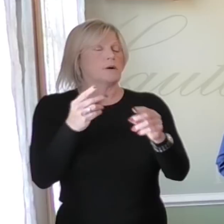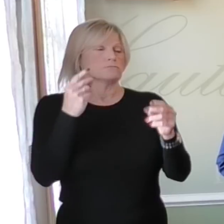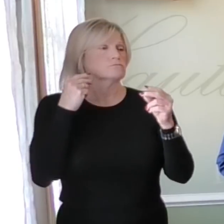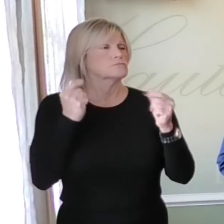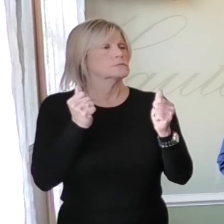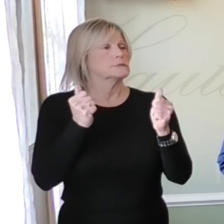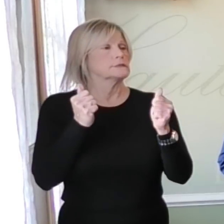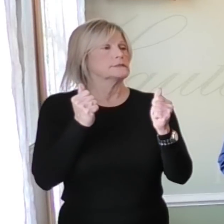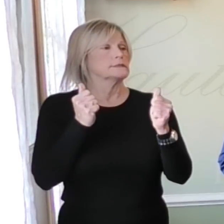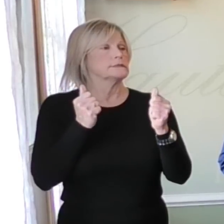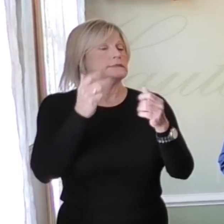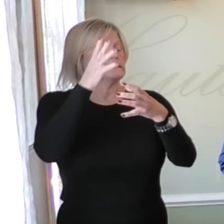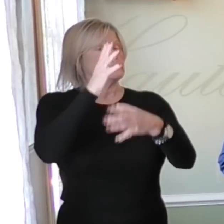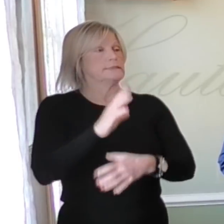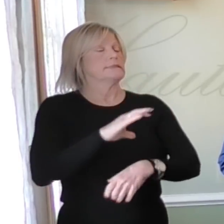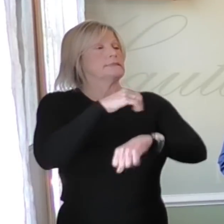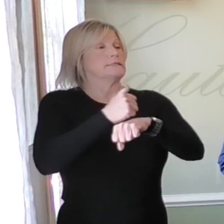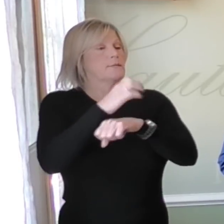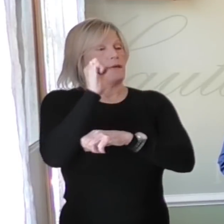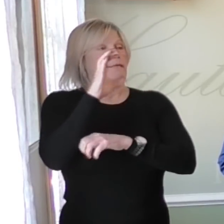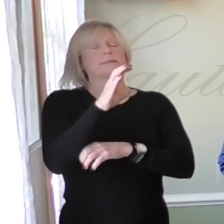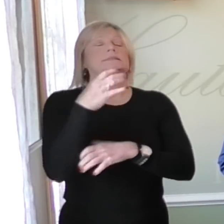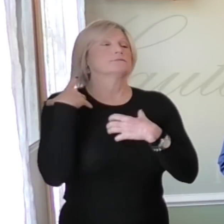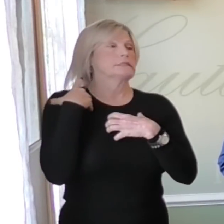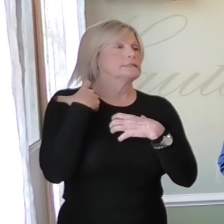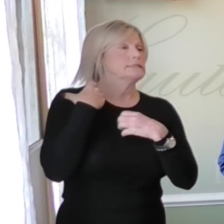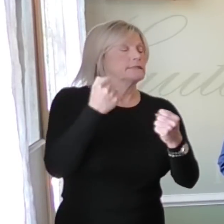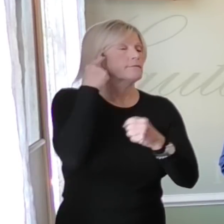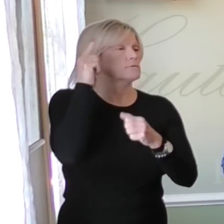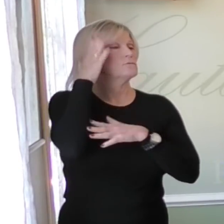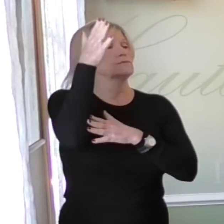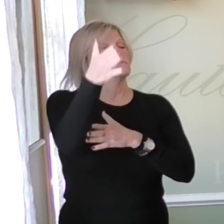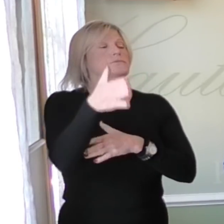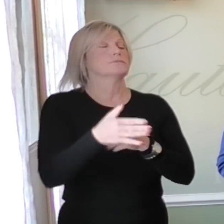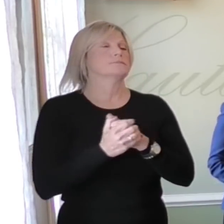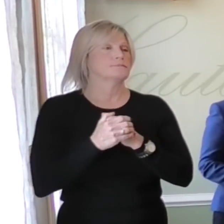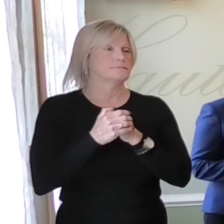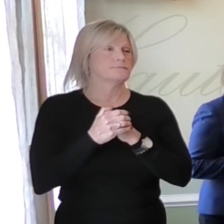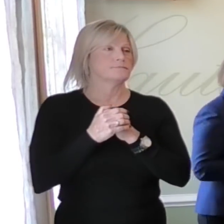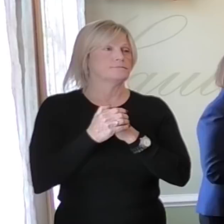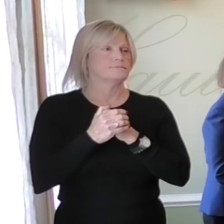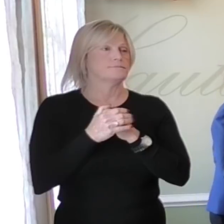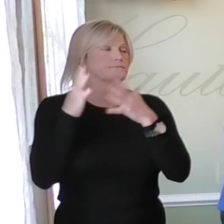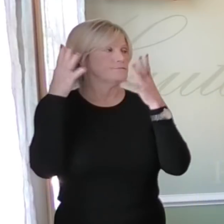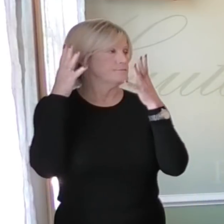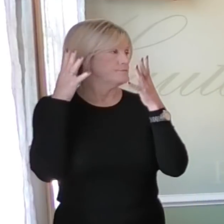to put Ellicott City on safe and sound footing for the future.